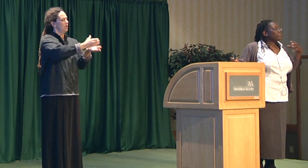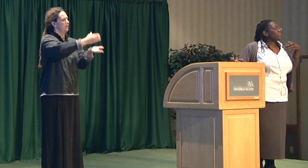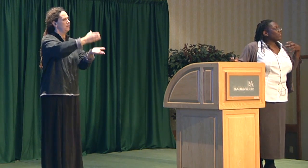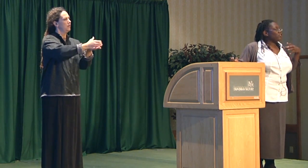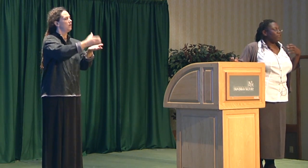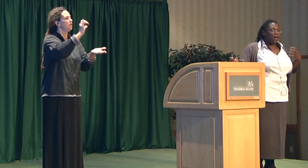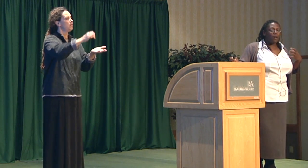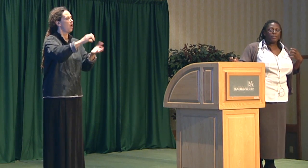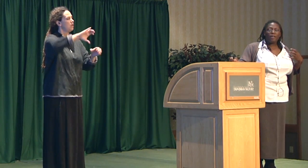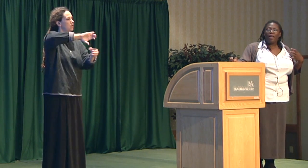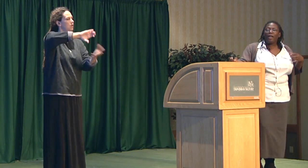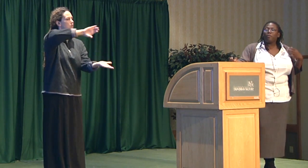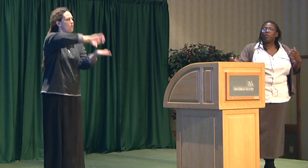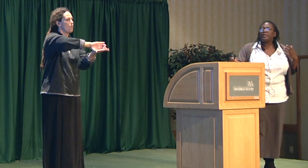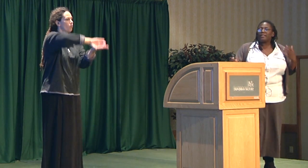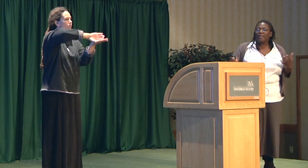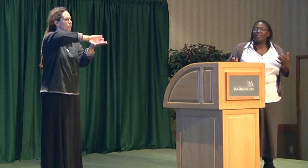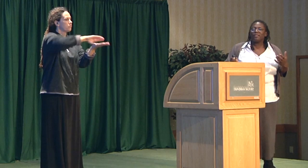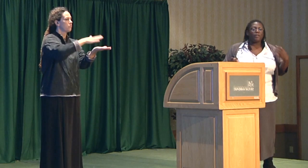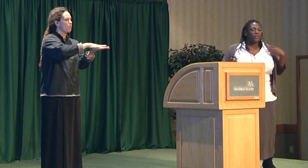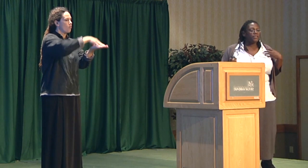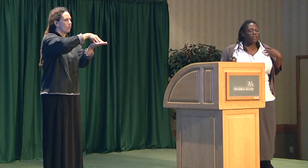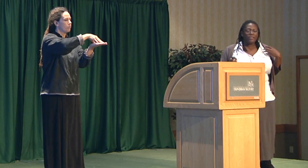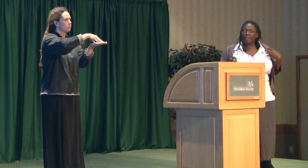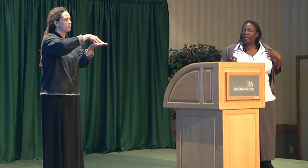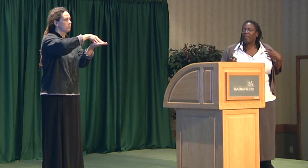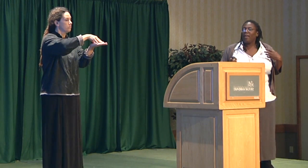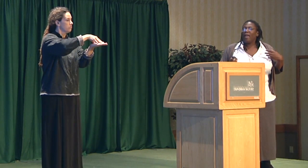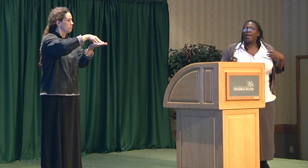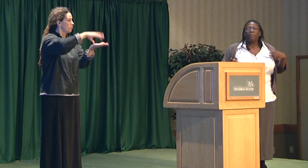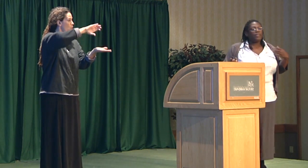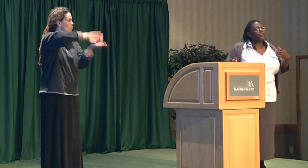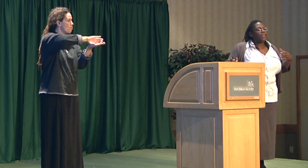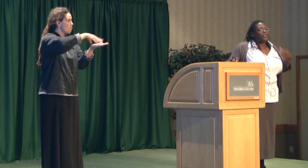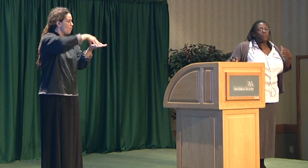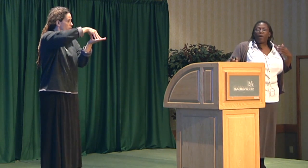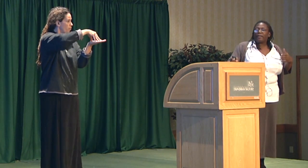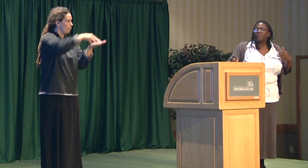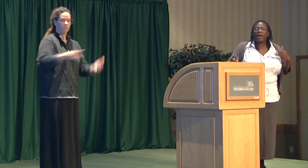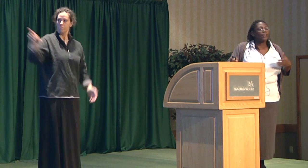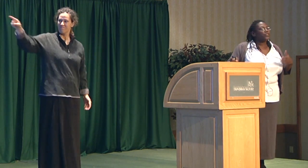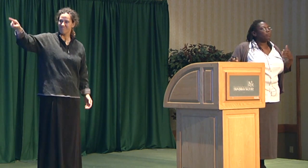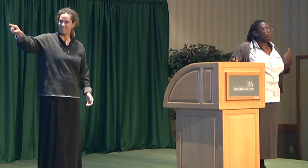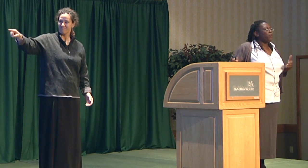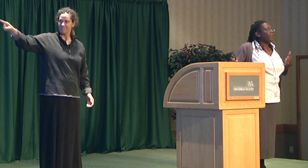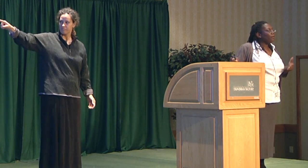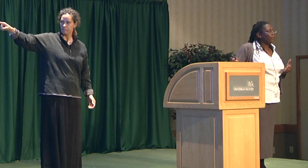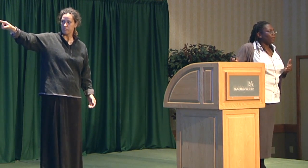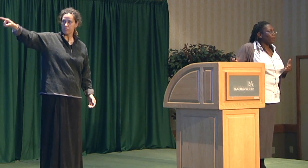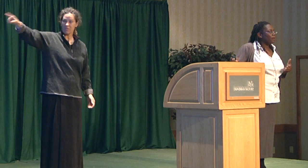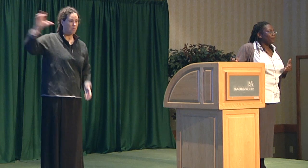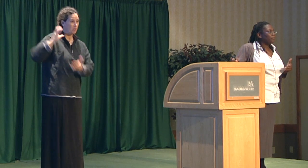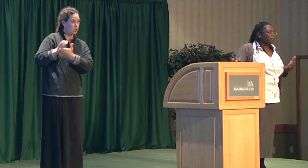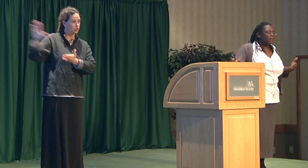they use the suction of cups. And the premise is that they put this on the skin, and the belief is that this practice will actually promote